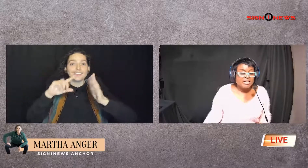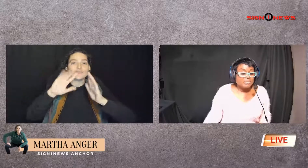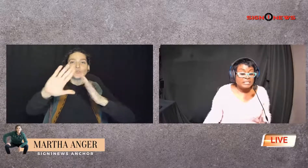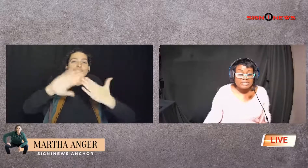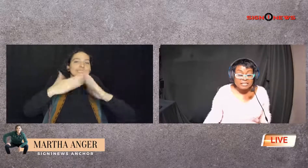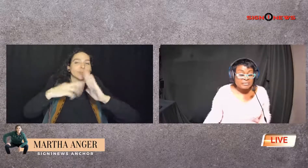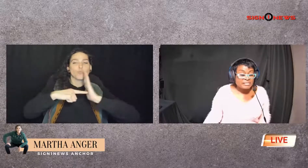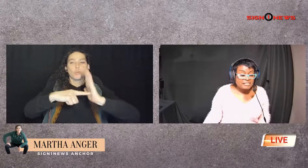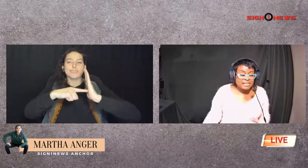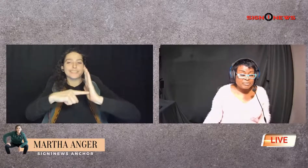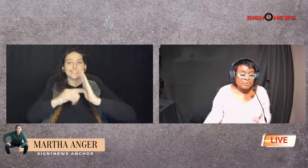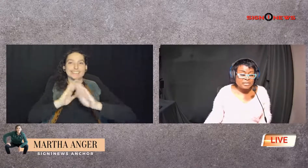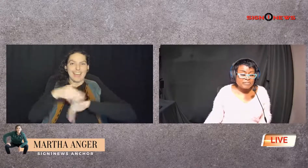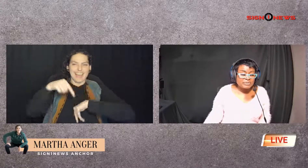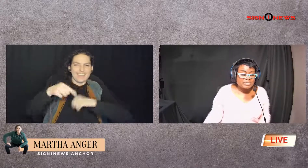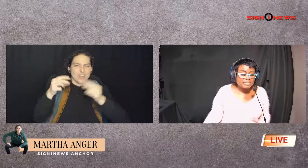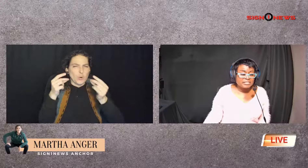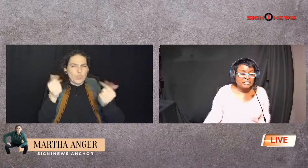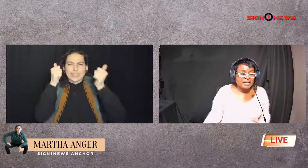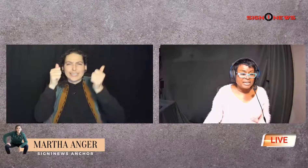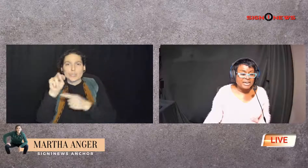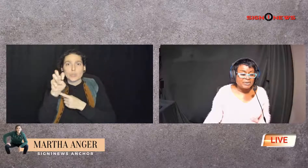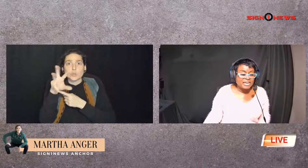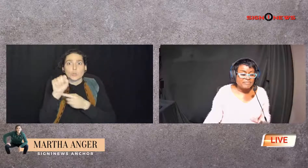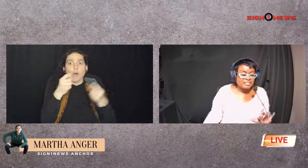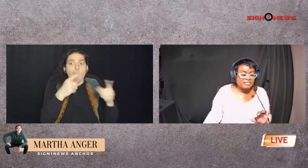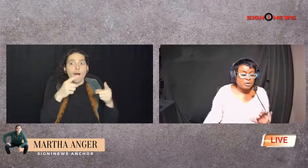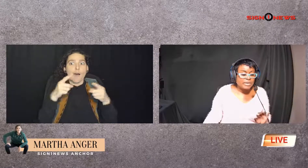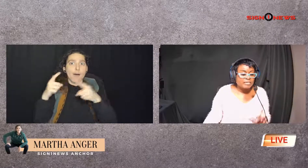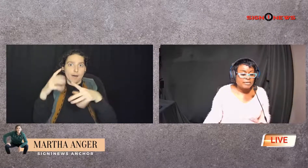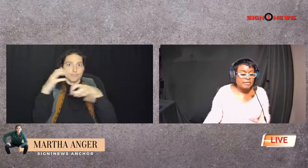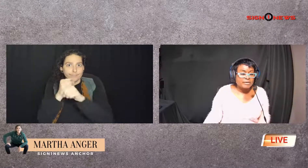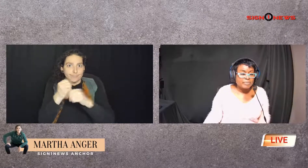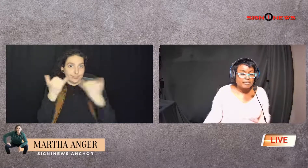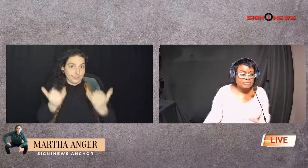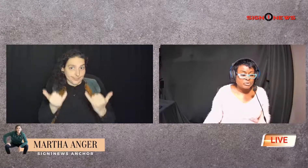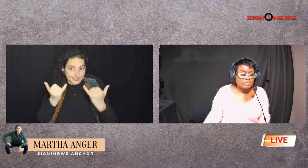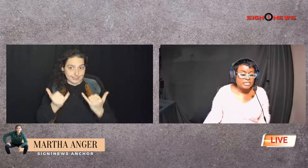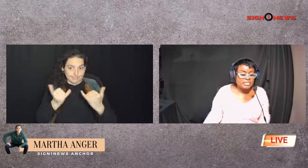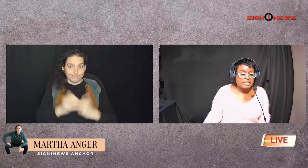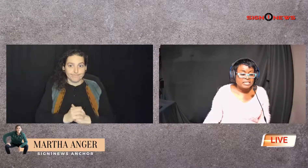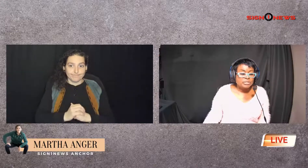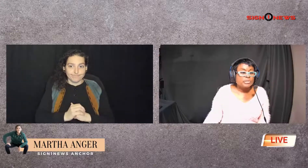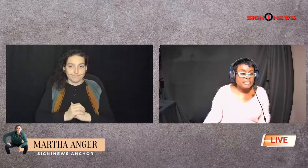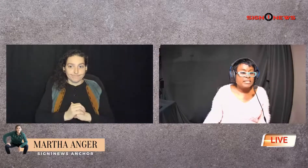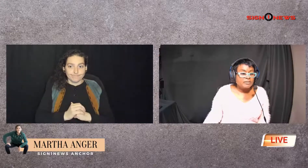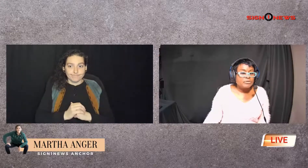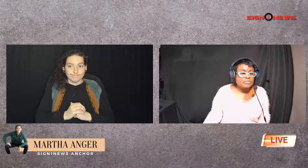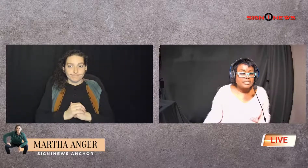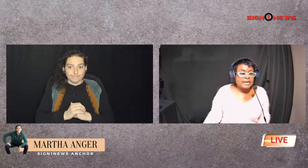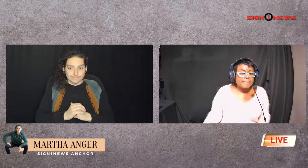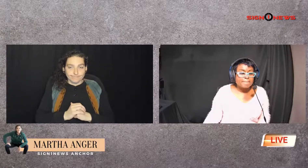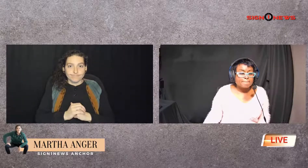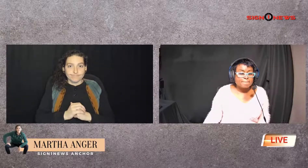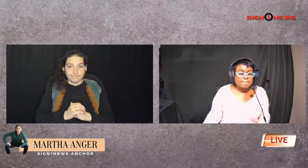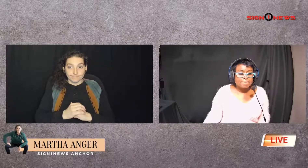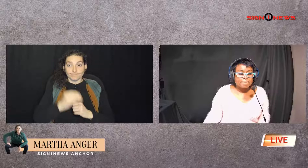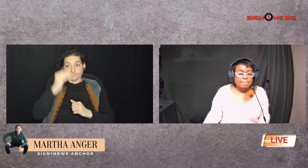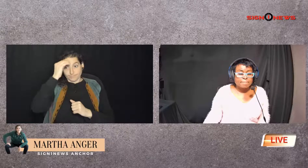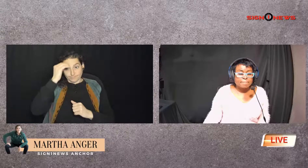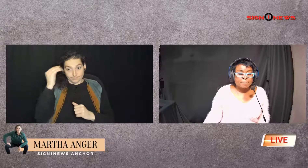country, what city, what state, and we'll give your city a shout out after this quick look at a couple of stories trending in the news